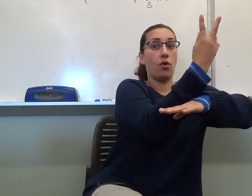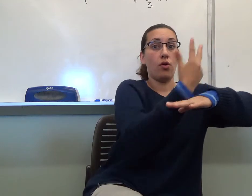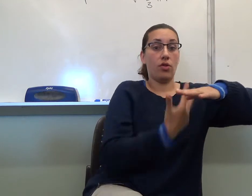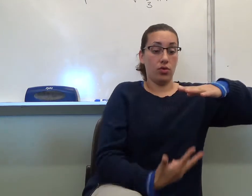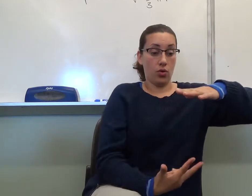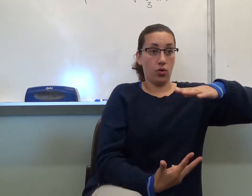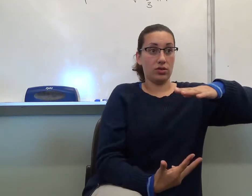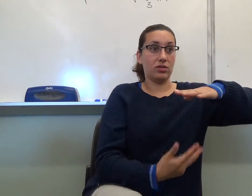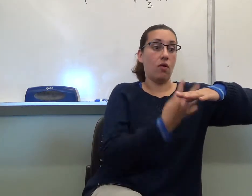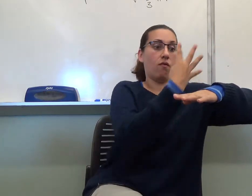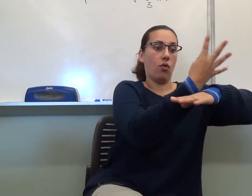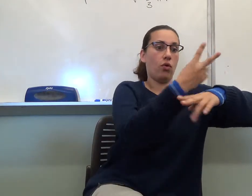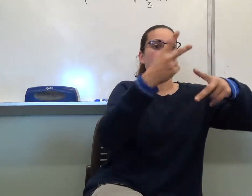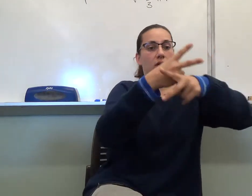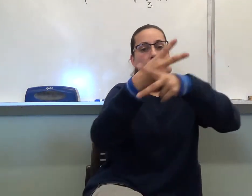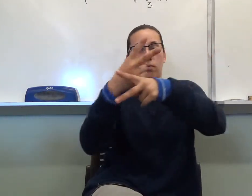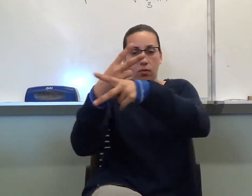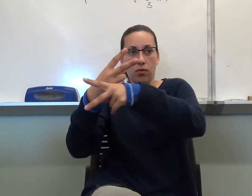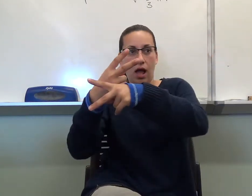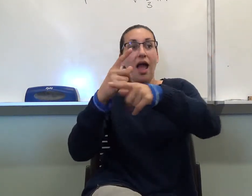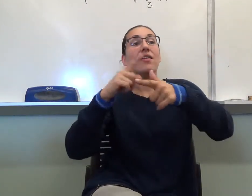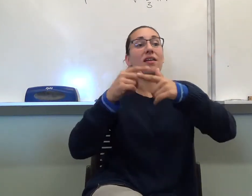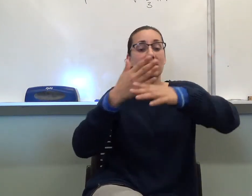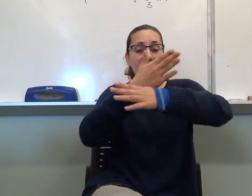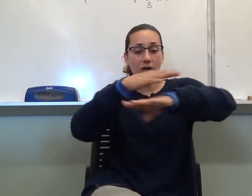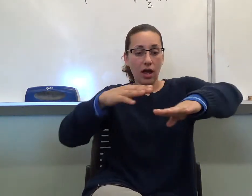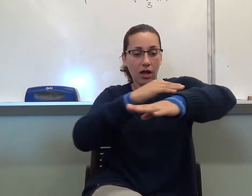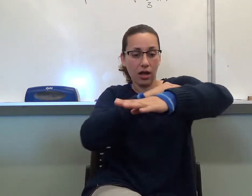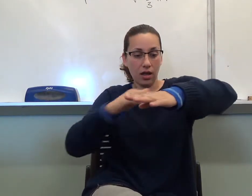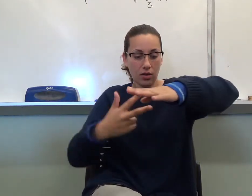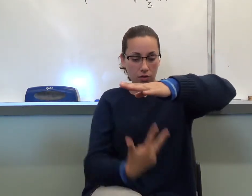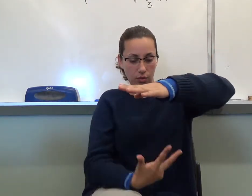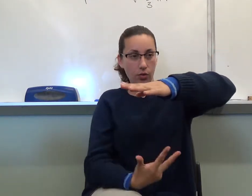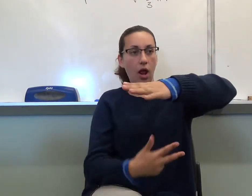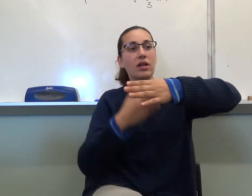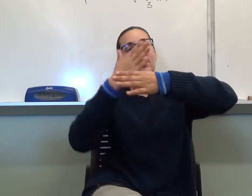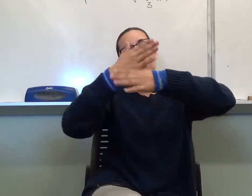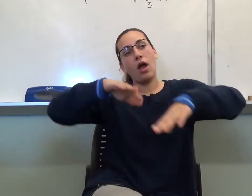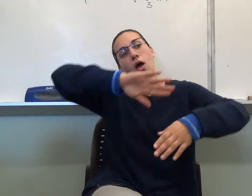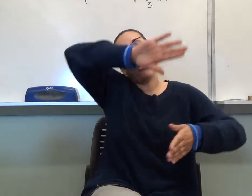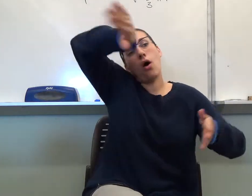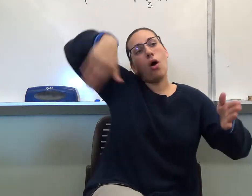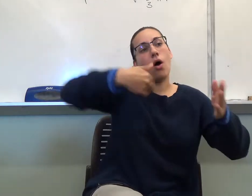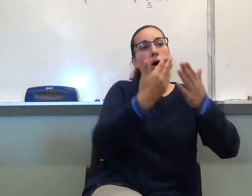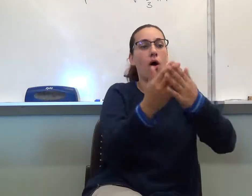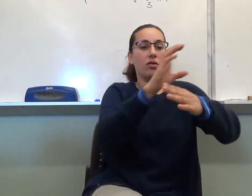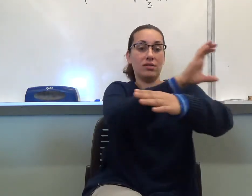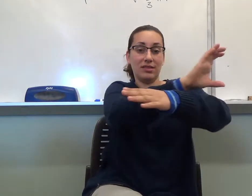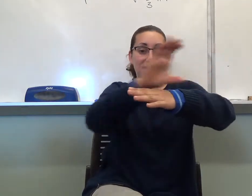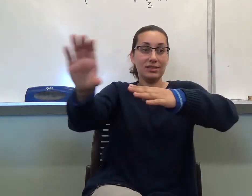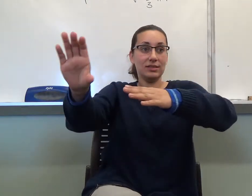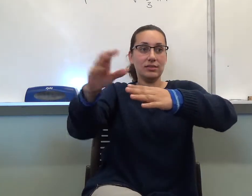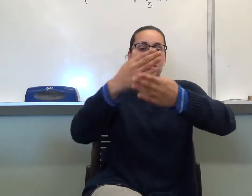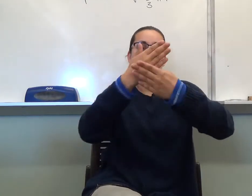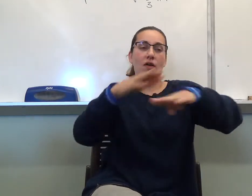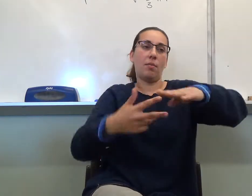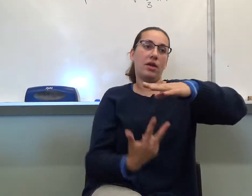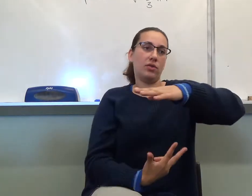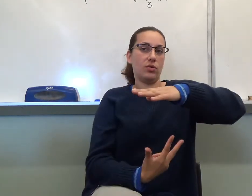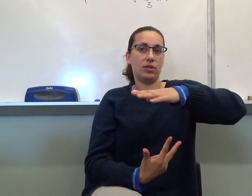Ah, so if that was a fifth, you'd divide it by 5. Yeah. Okay. Yeah, whatever the denominator is. Okay. But what I'm saying is, when you're doing it